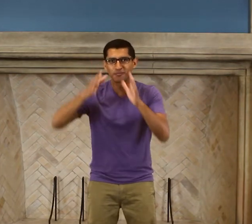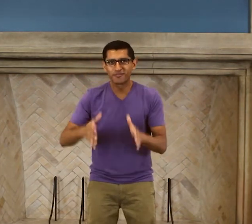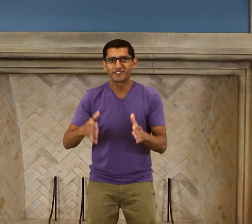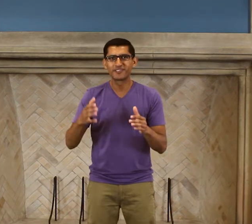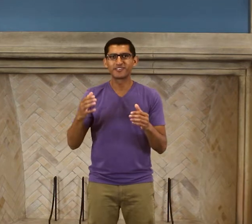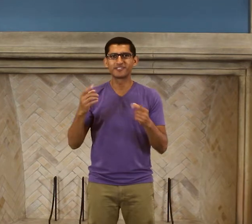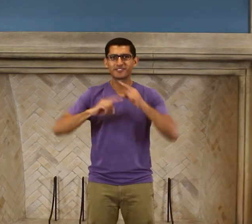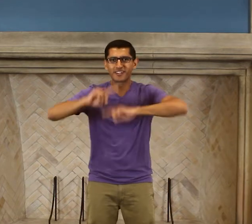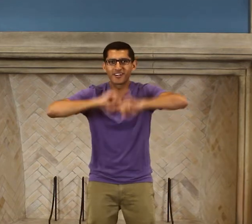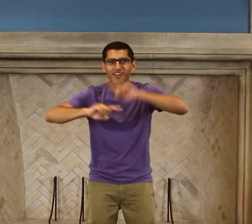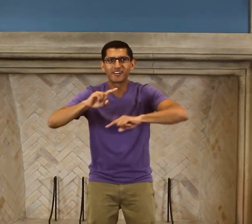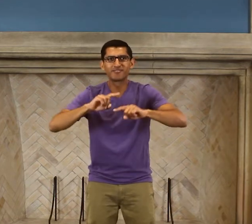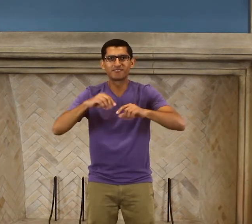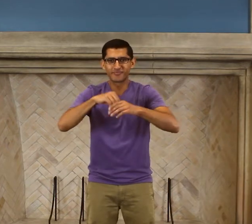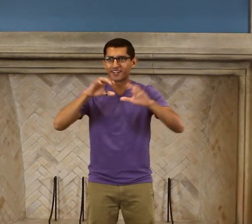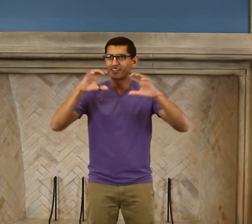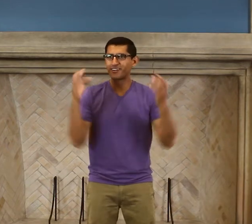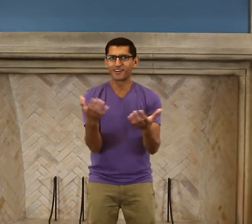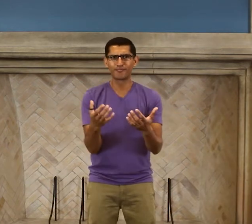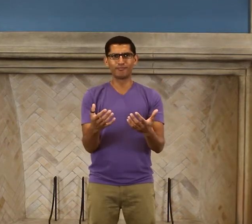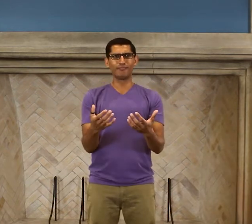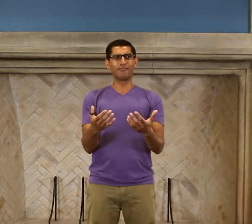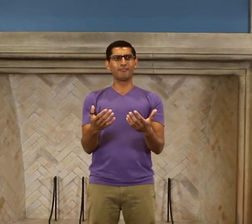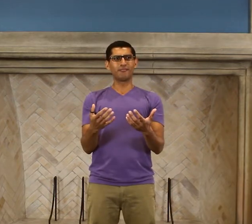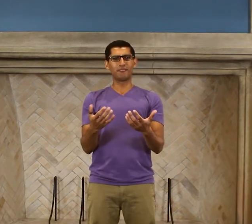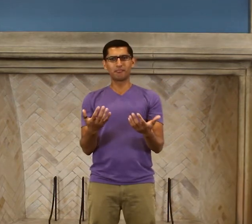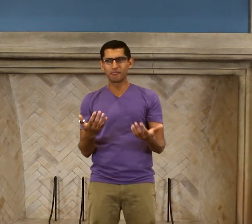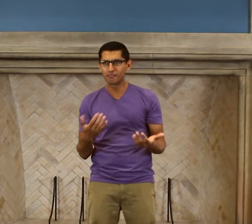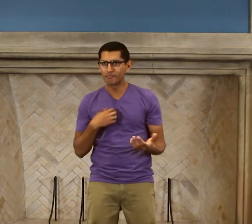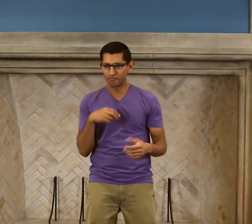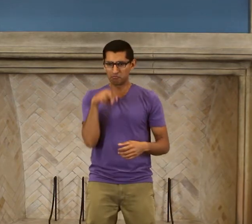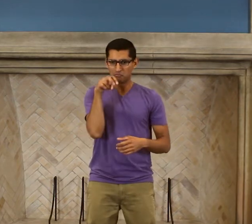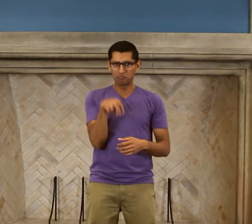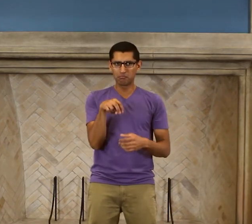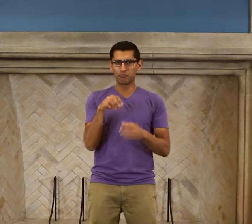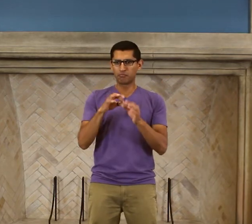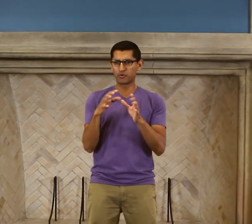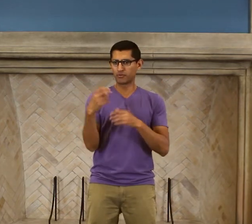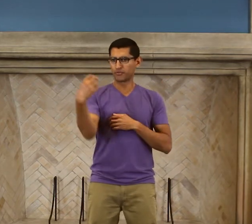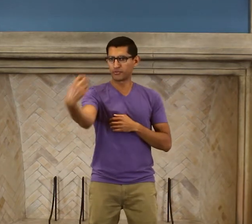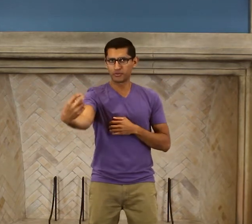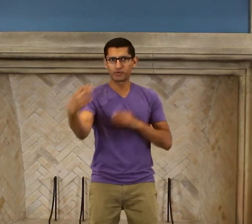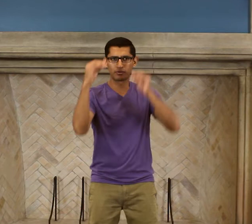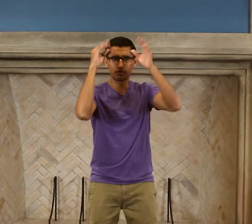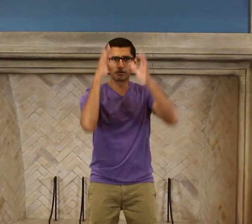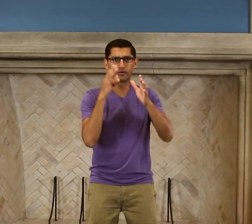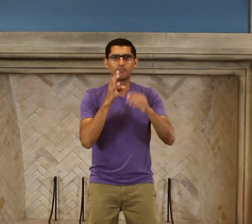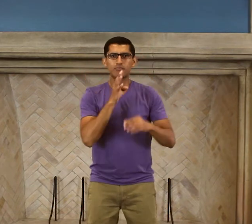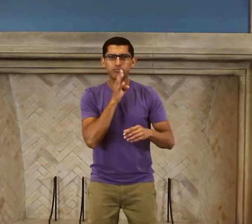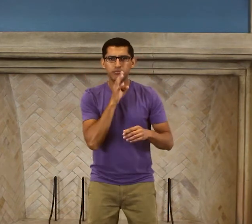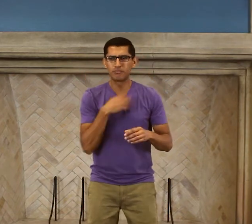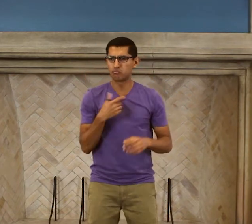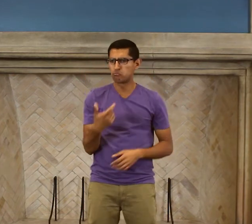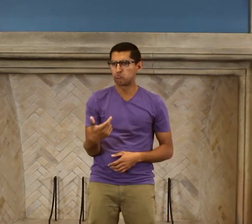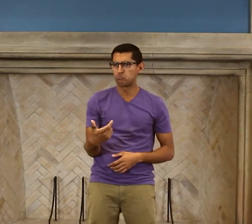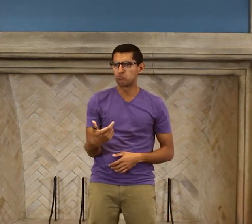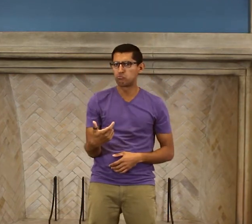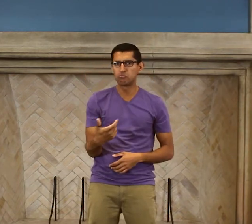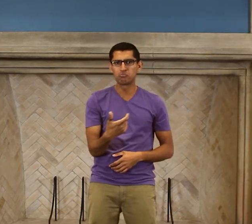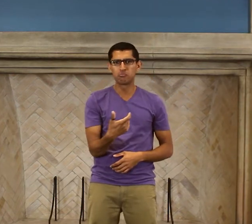they had an interpreter who signed in the classroom. And I could just sit and watch the interpreter while the